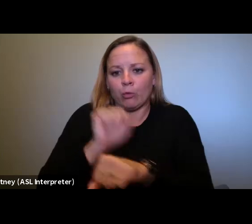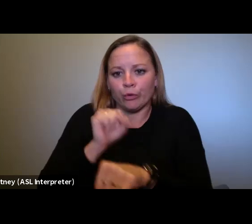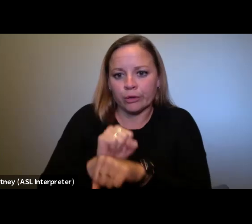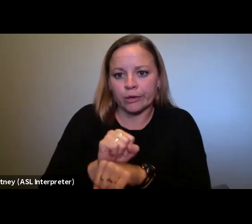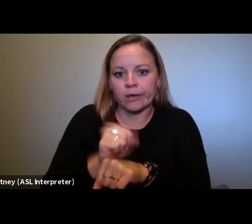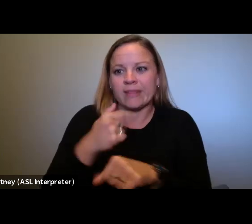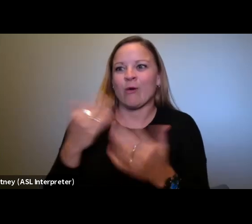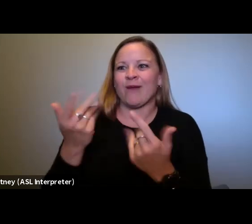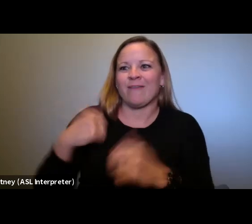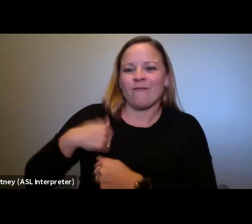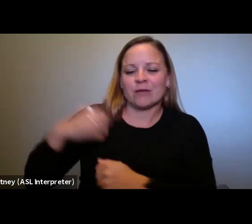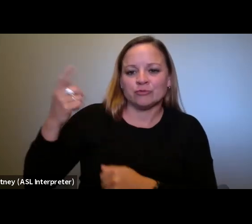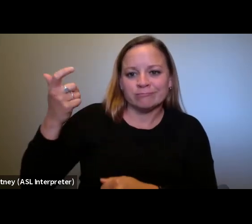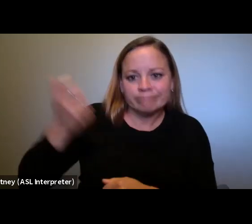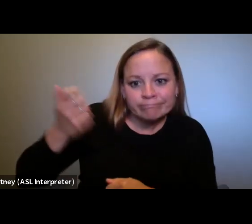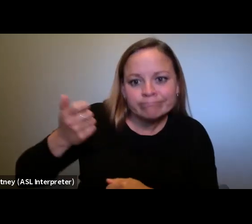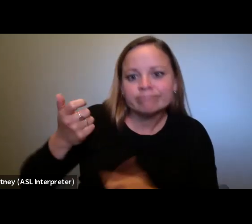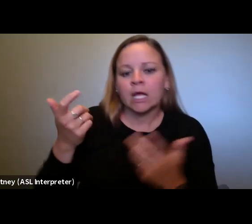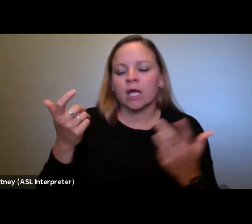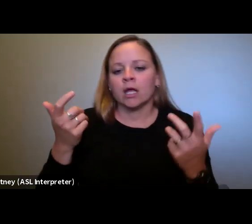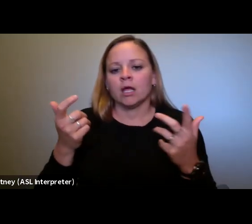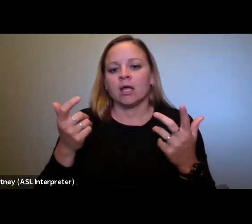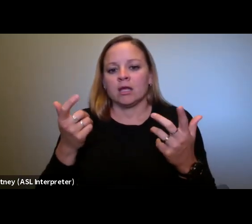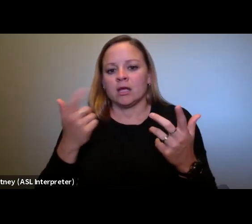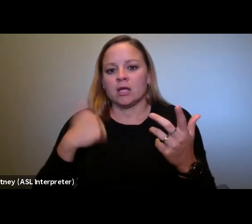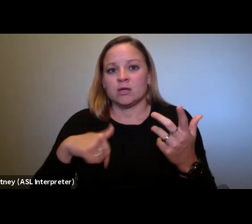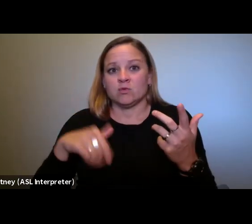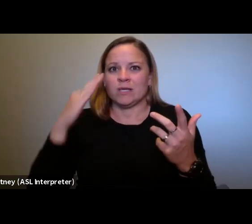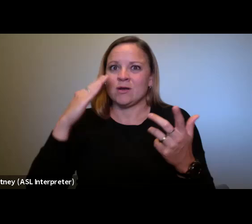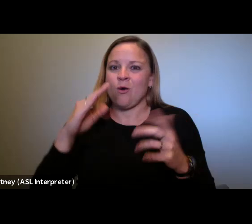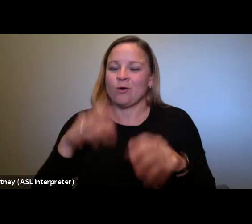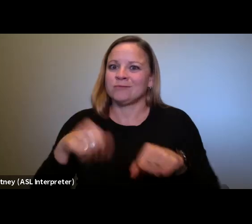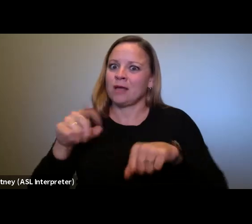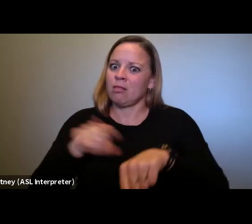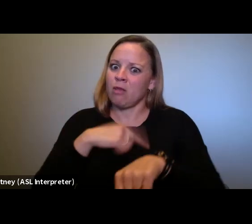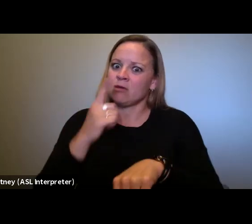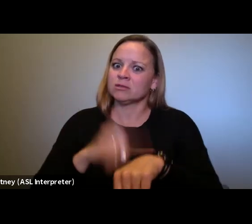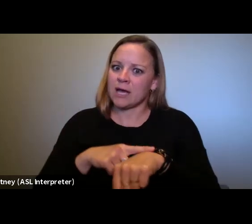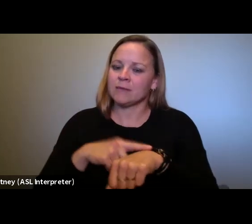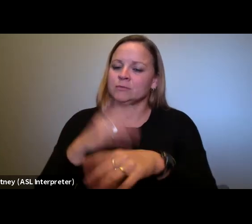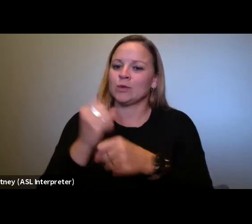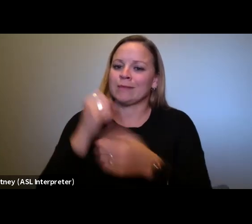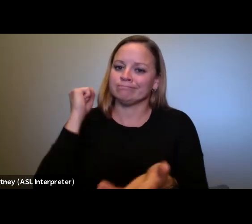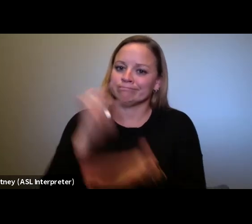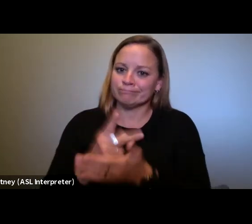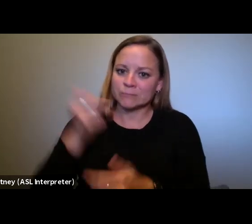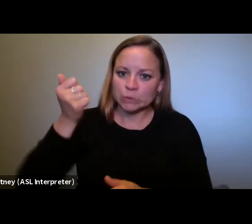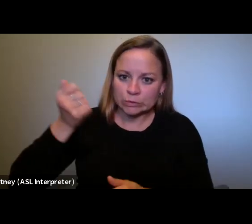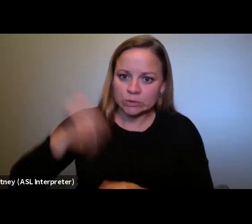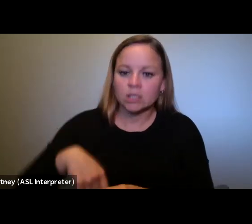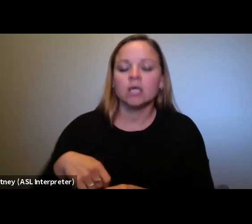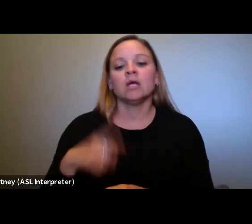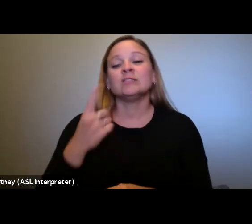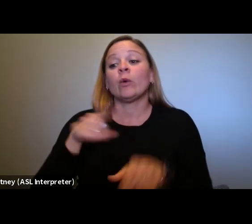veterans benefits or social security benefits, and we know how long it takes for someone to get approved for social security benefits. So we also help